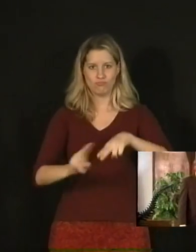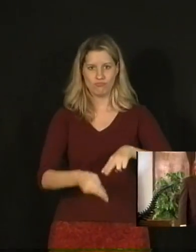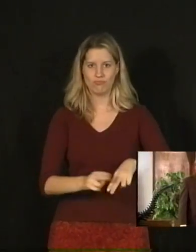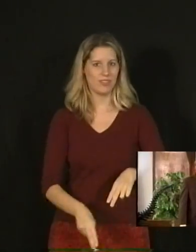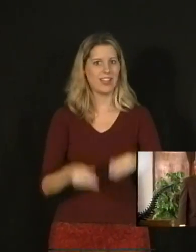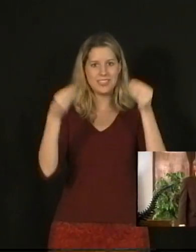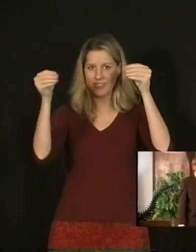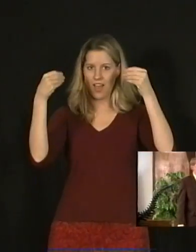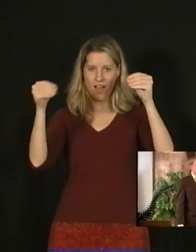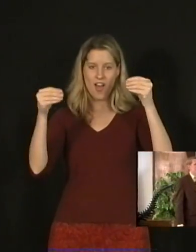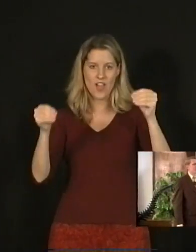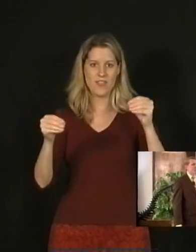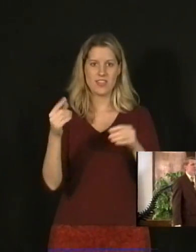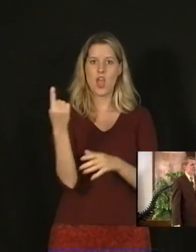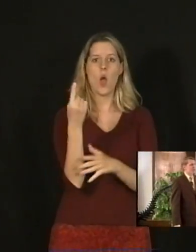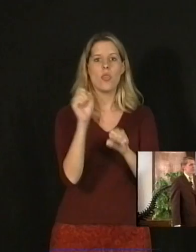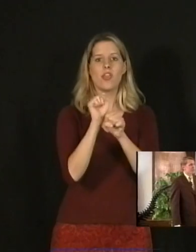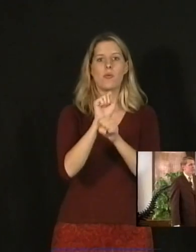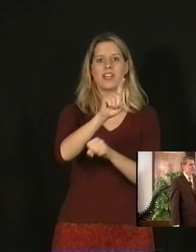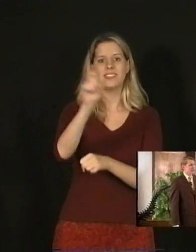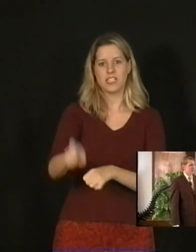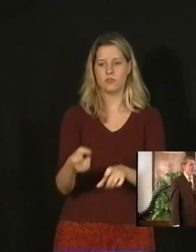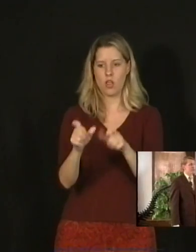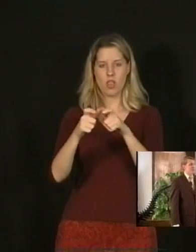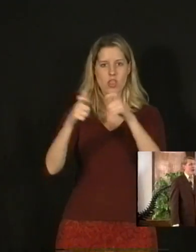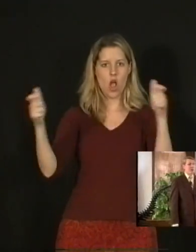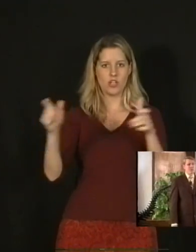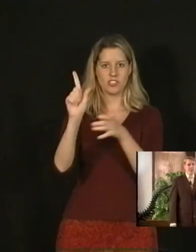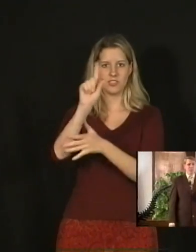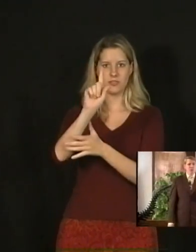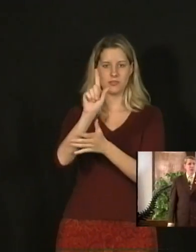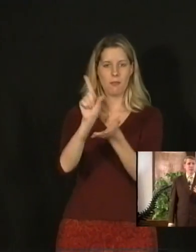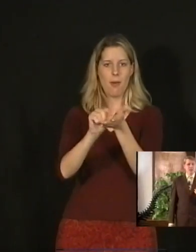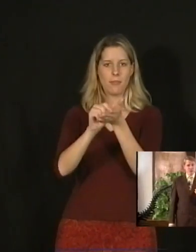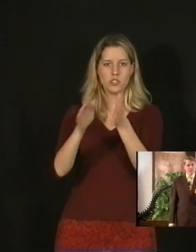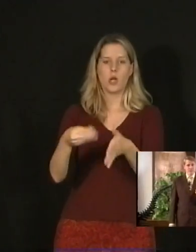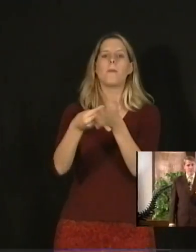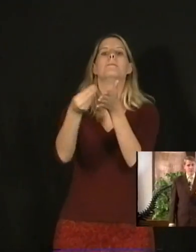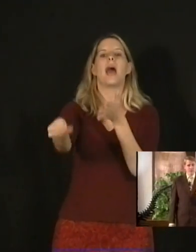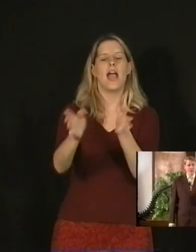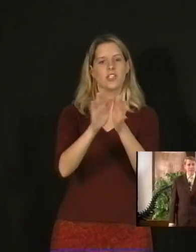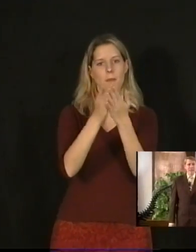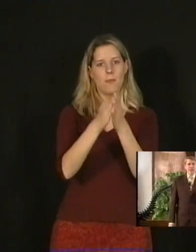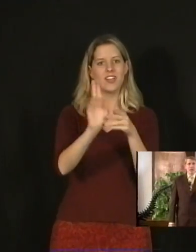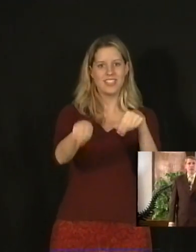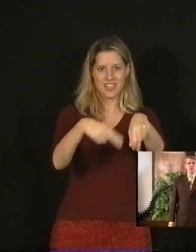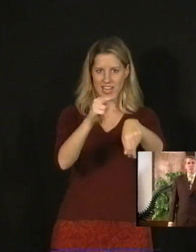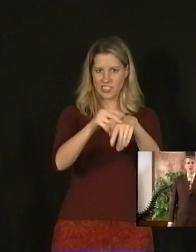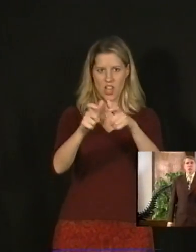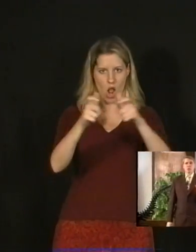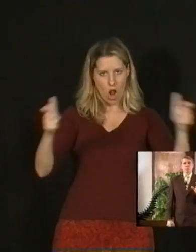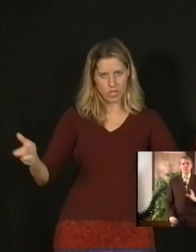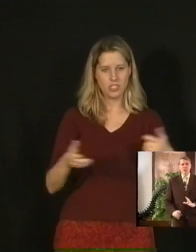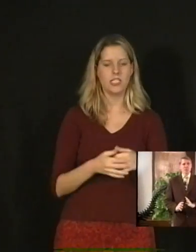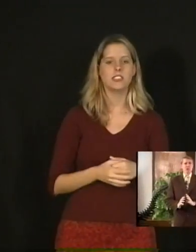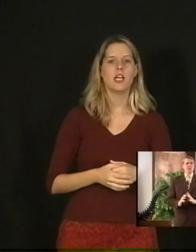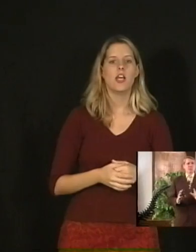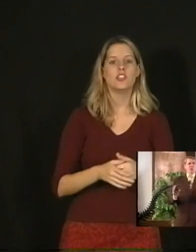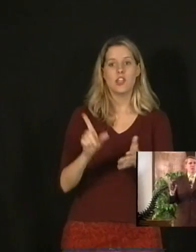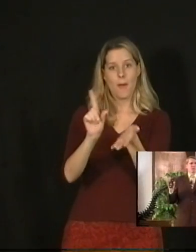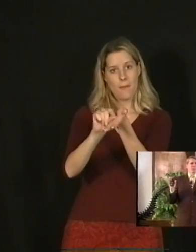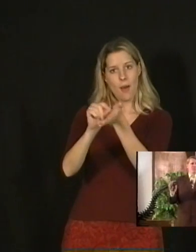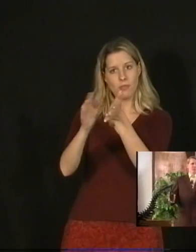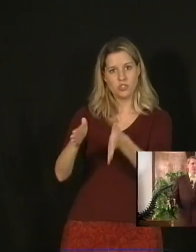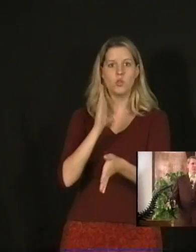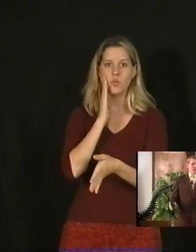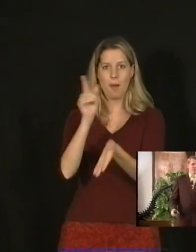Texas. Texas is one of the largest publishers of largest buyers of textbooks in the nation. So the publishers will publish all